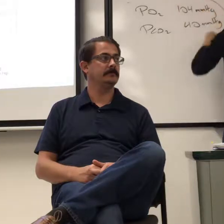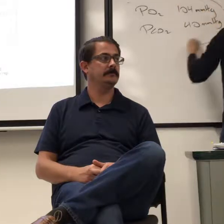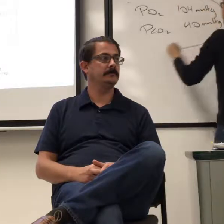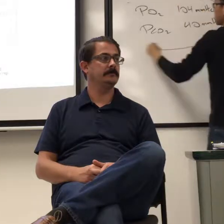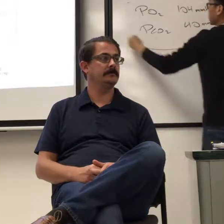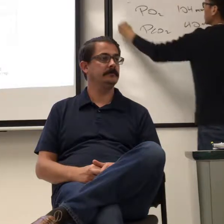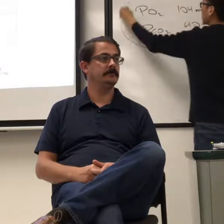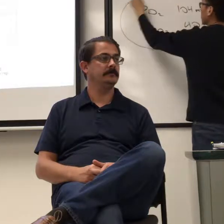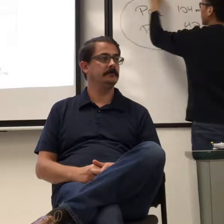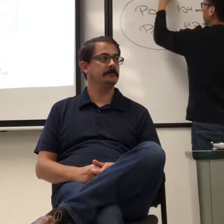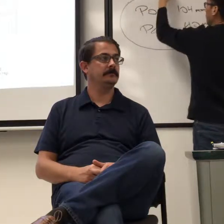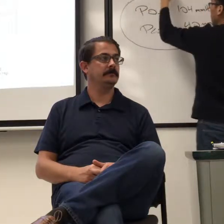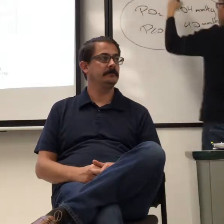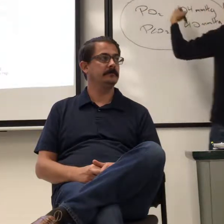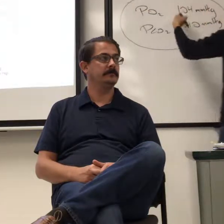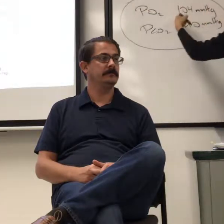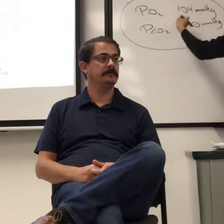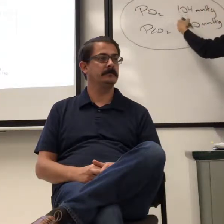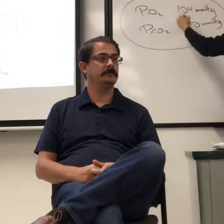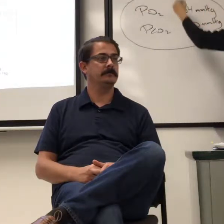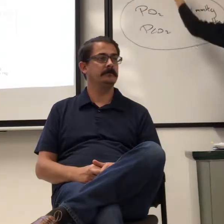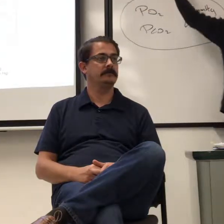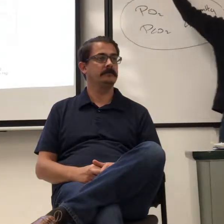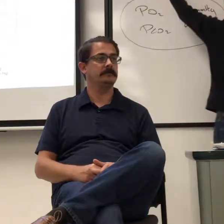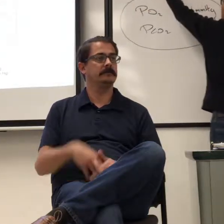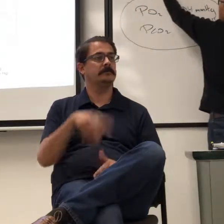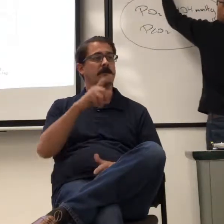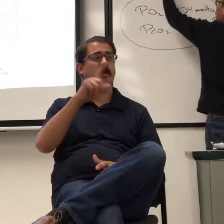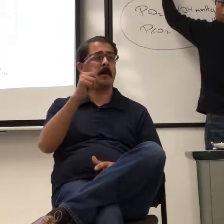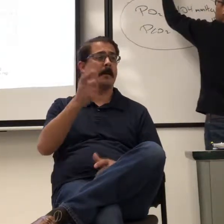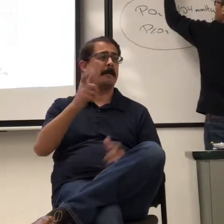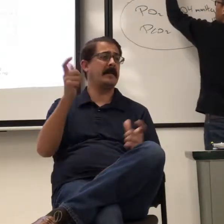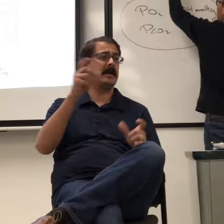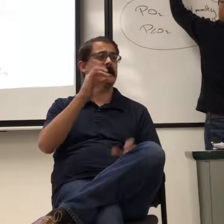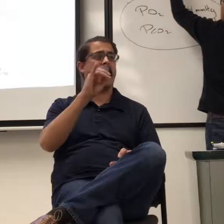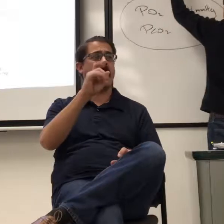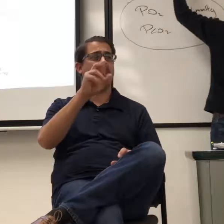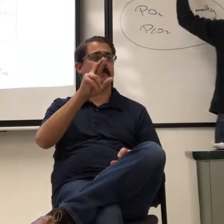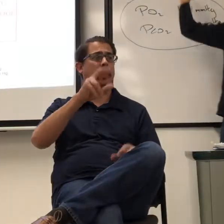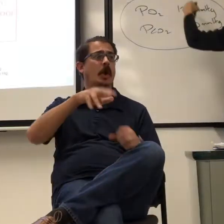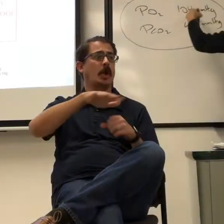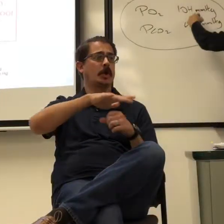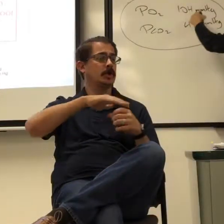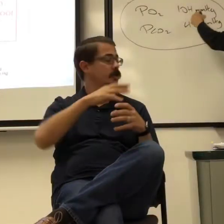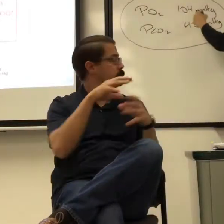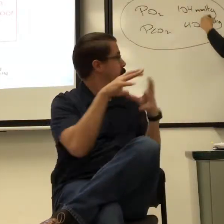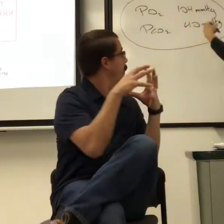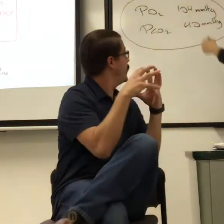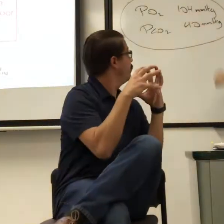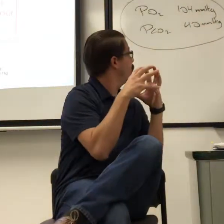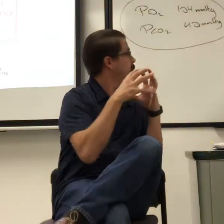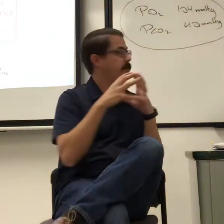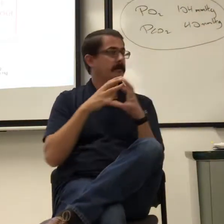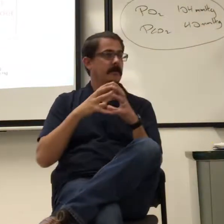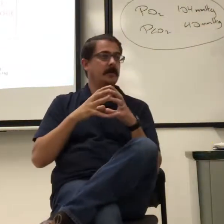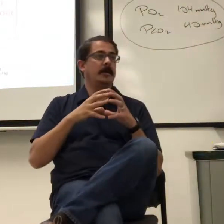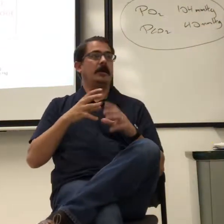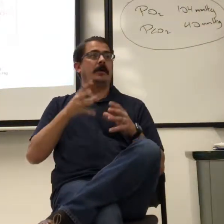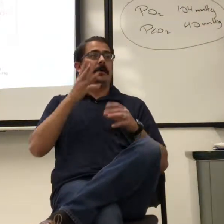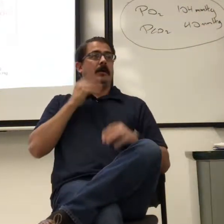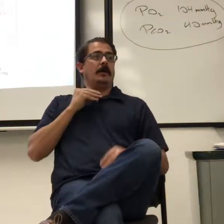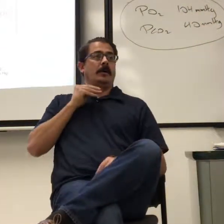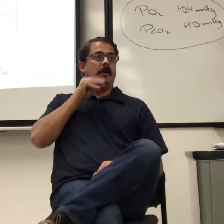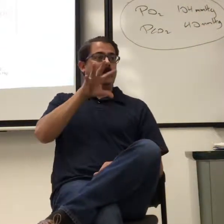So imagine this is one big alveolar space. You breathe in air, you breathe out air. But the whole point of breathing in and out is to keep this